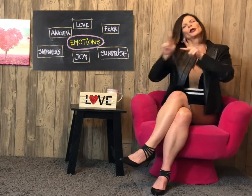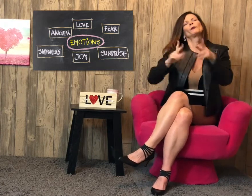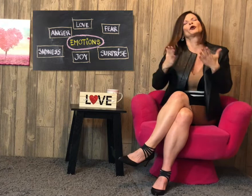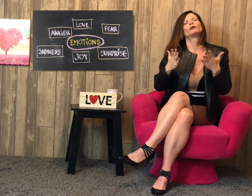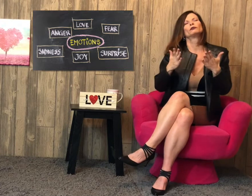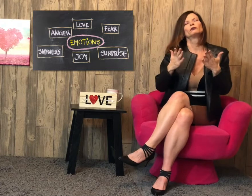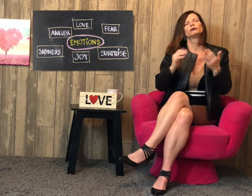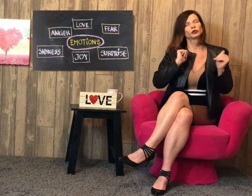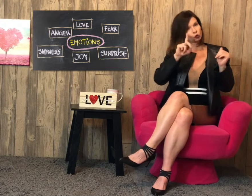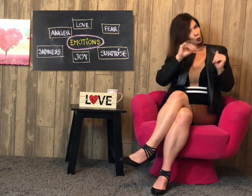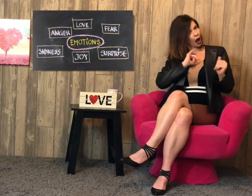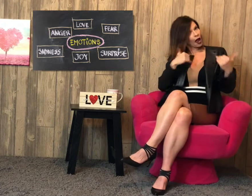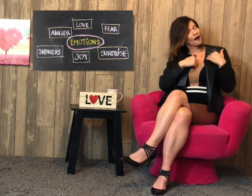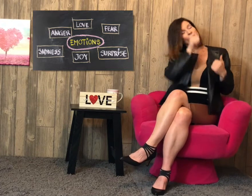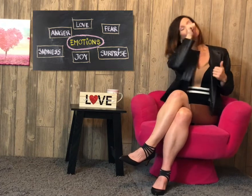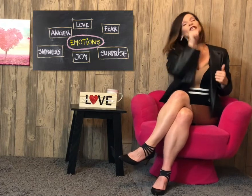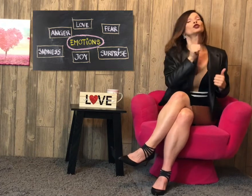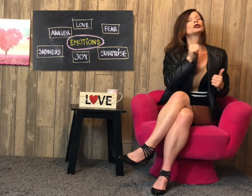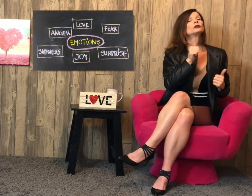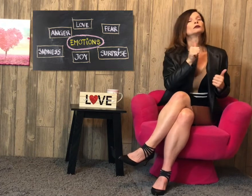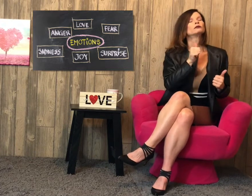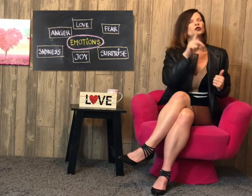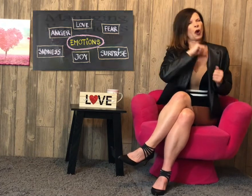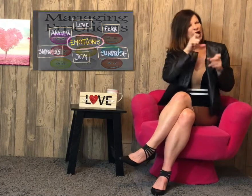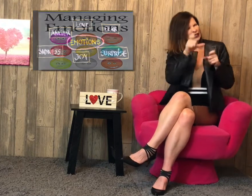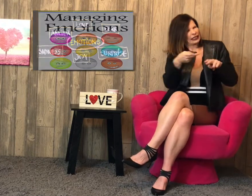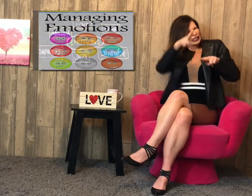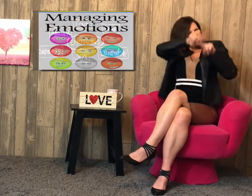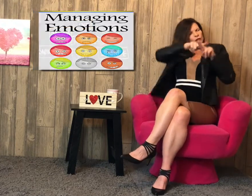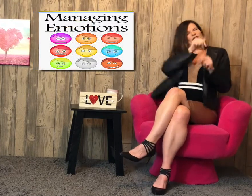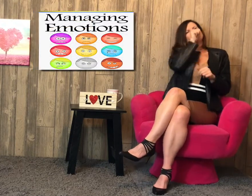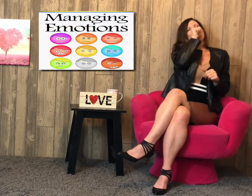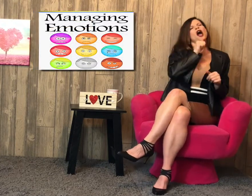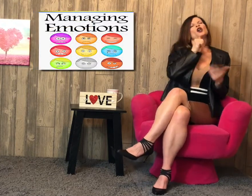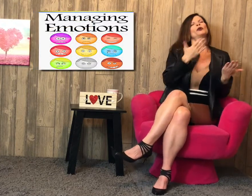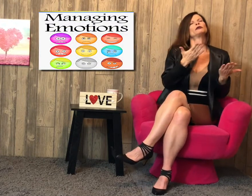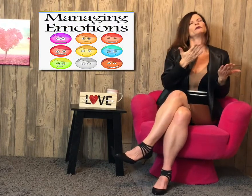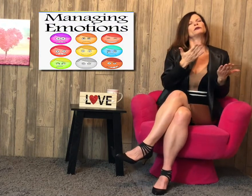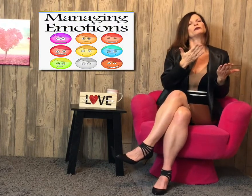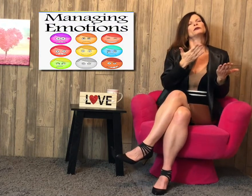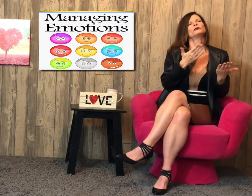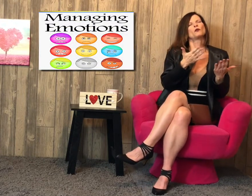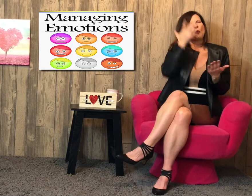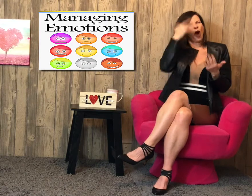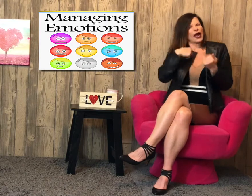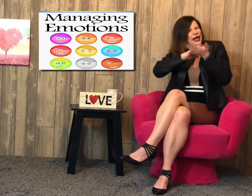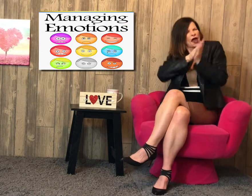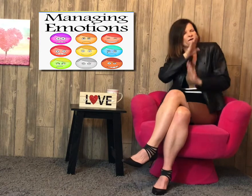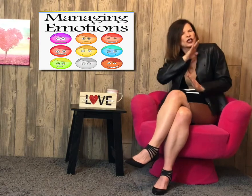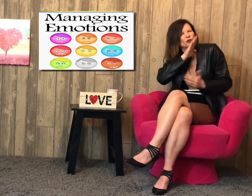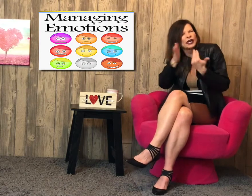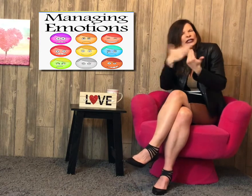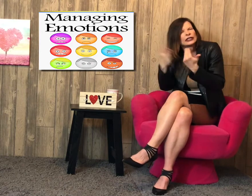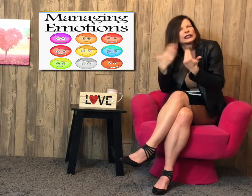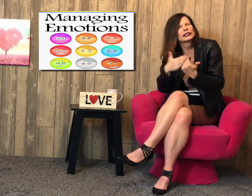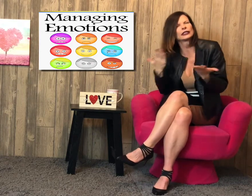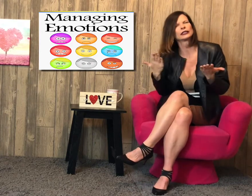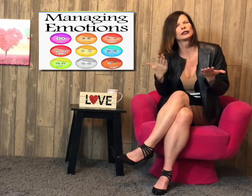with people? Ask yourself, do I have patience? Do I need to increase my tolerance? Why do I